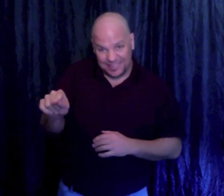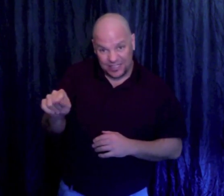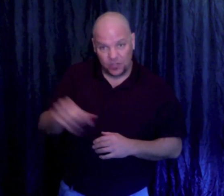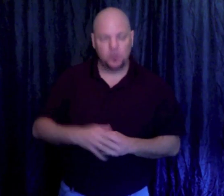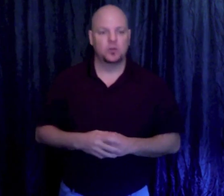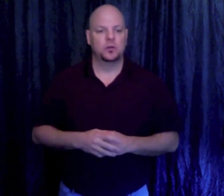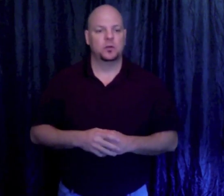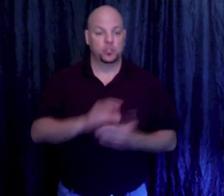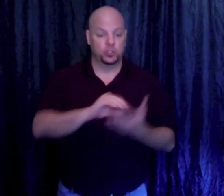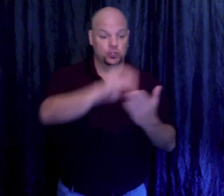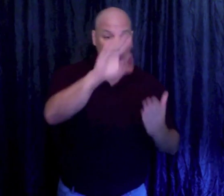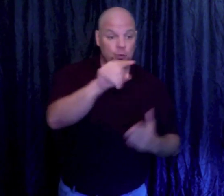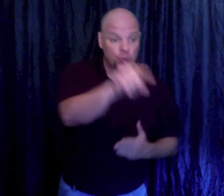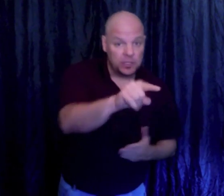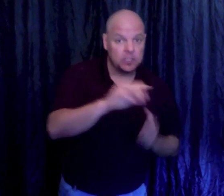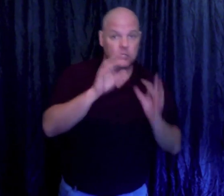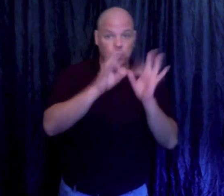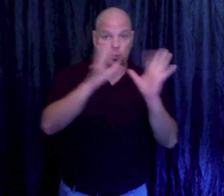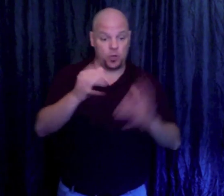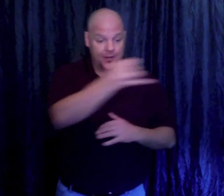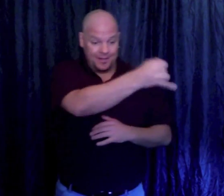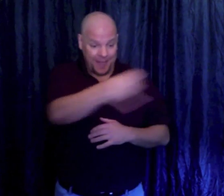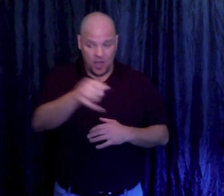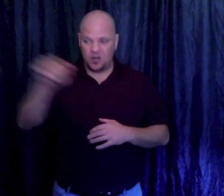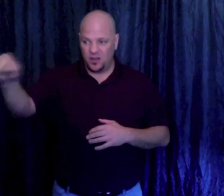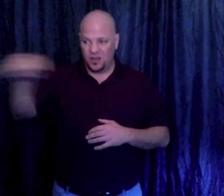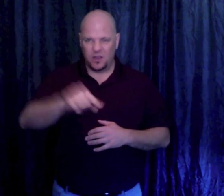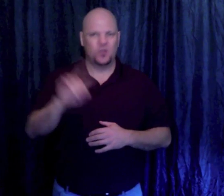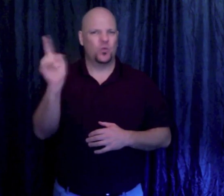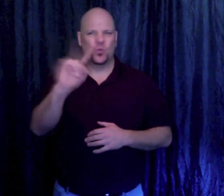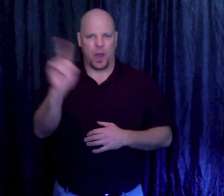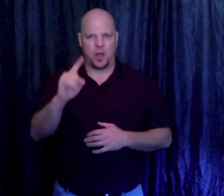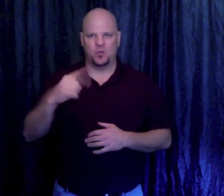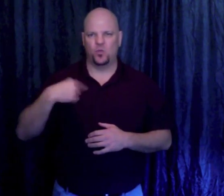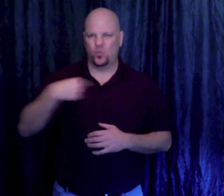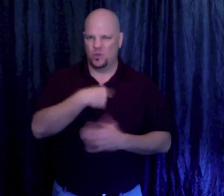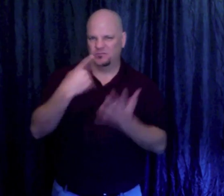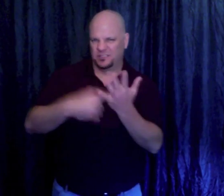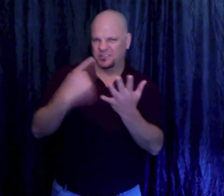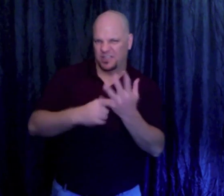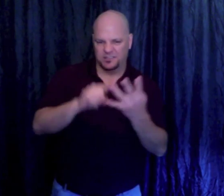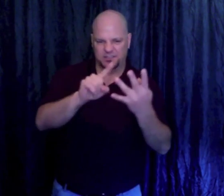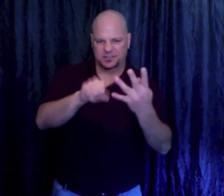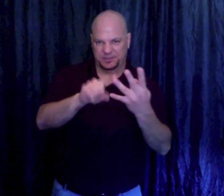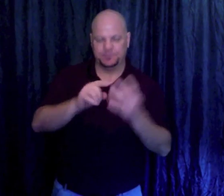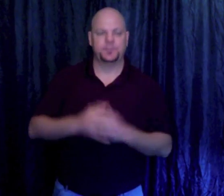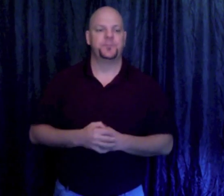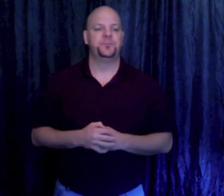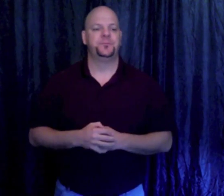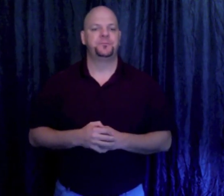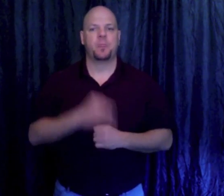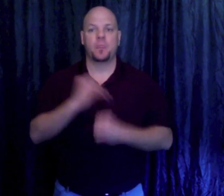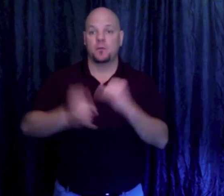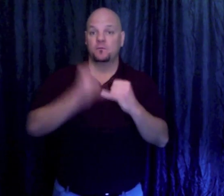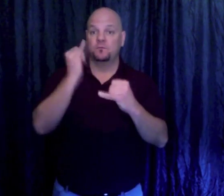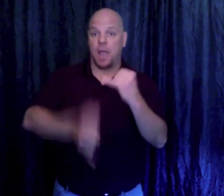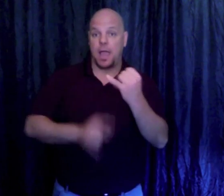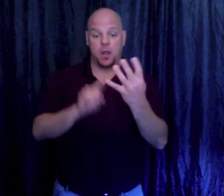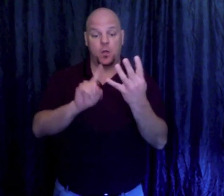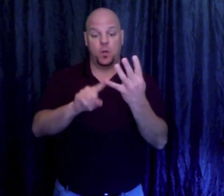the interpreter? We'll get to that. And then finally, I'm going to talk a little bit about, once you have